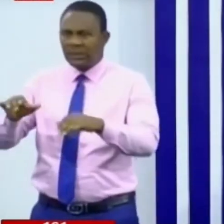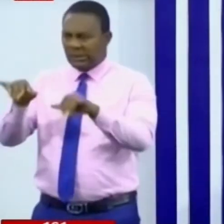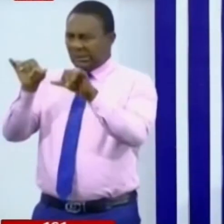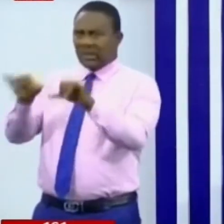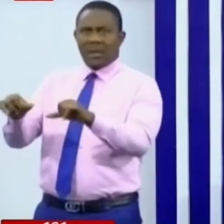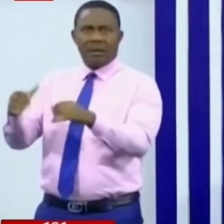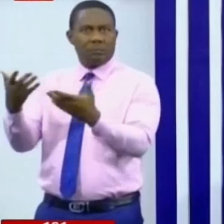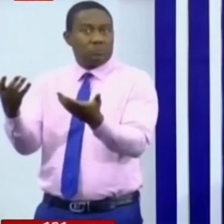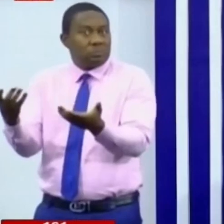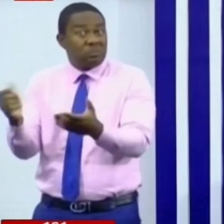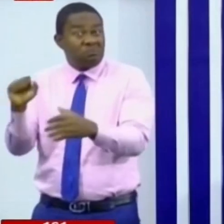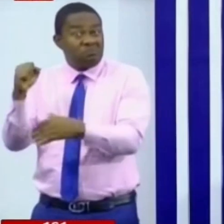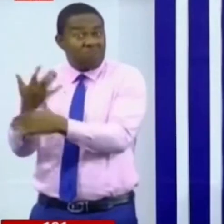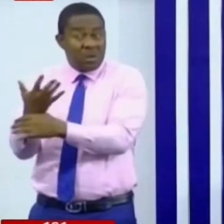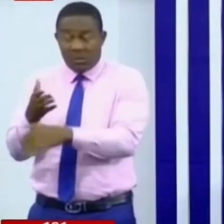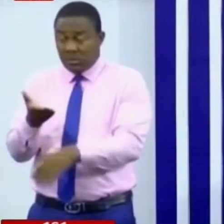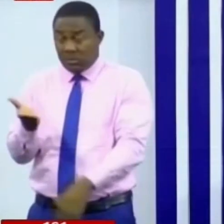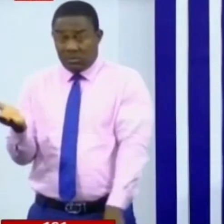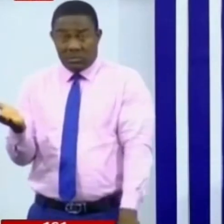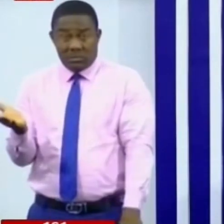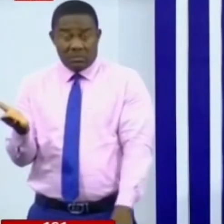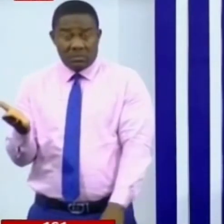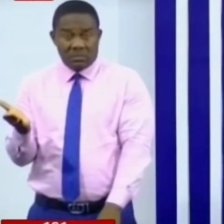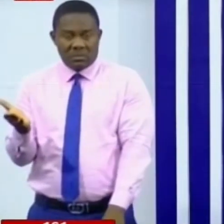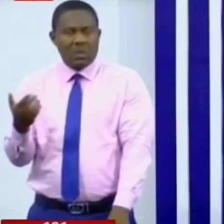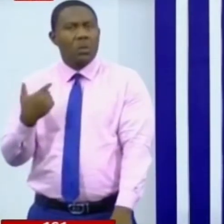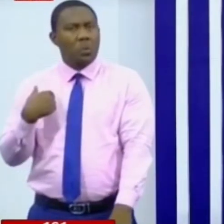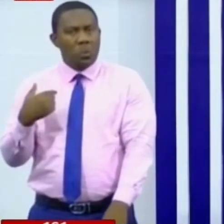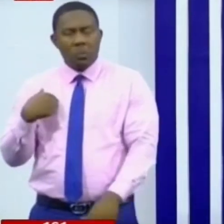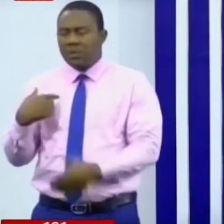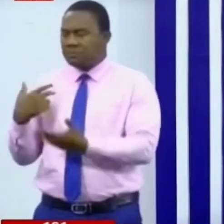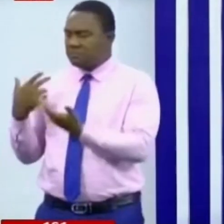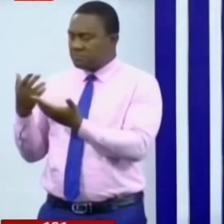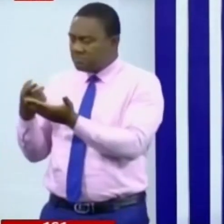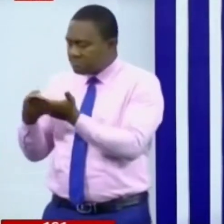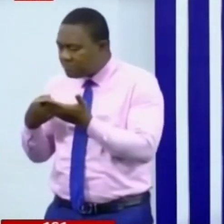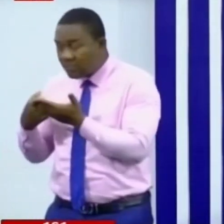We have had engagement with Bank of Ghana,